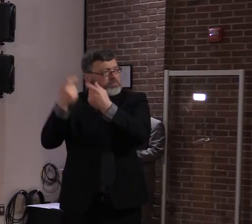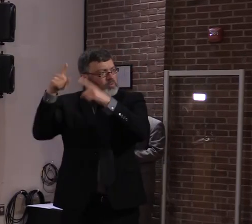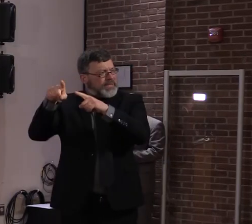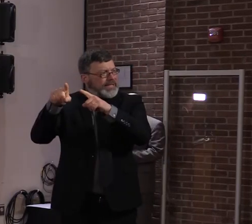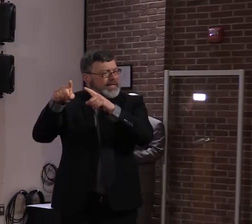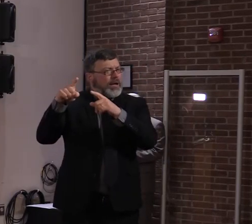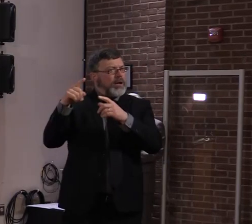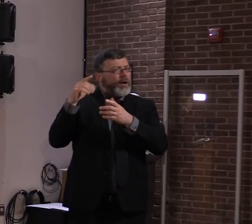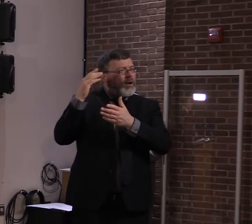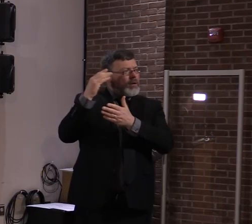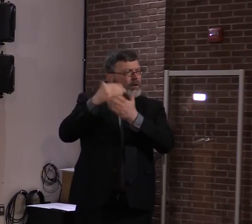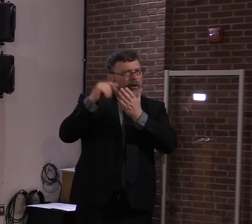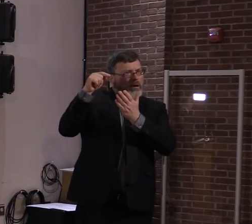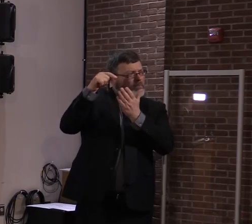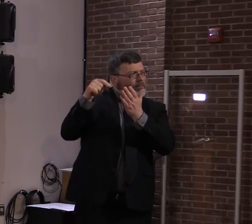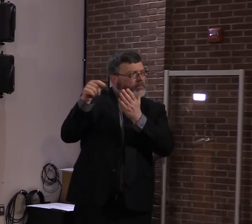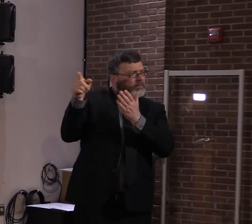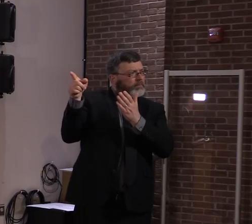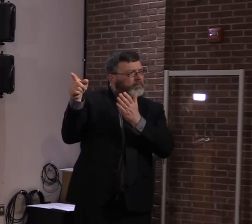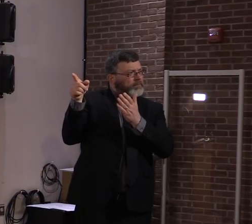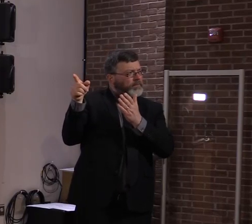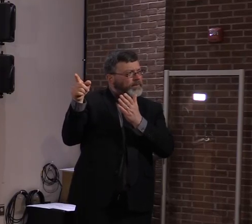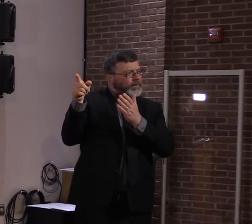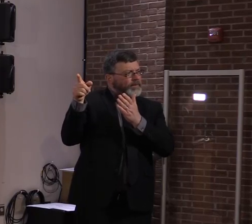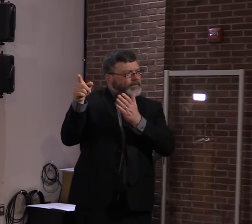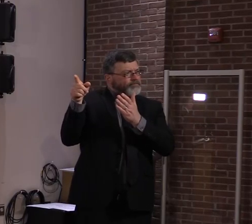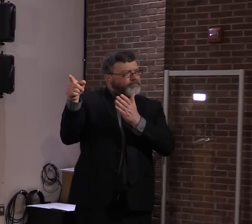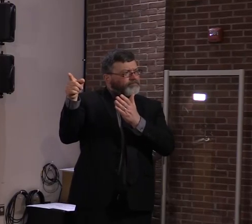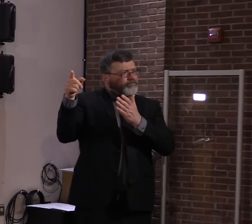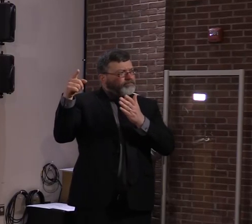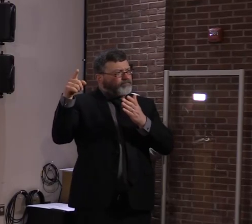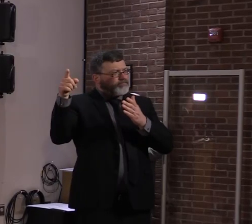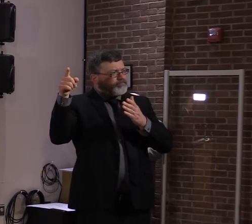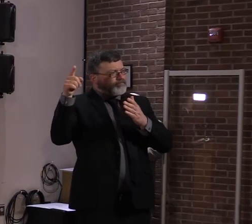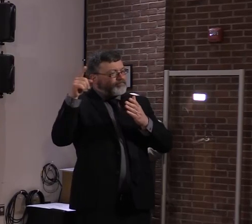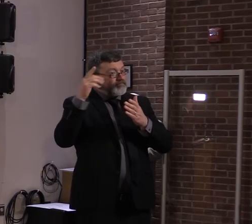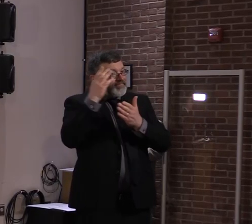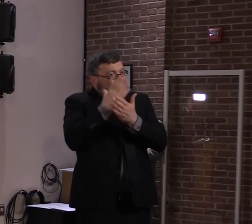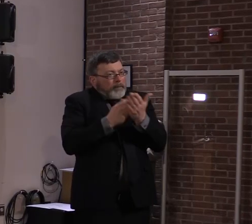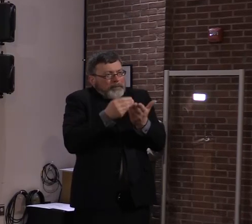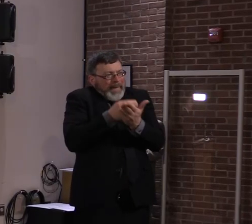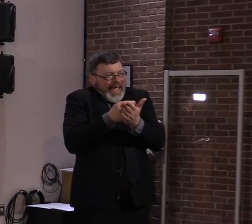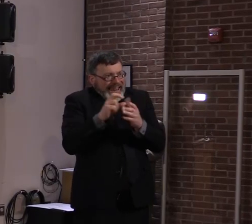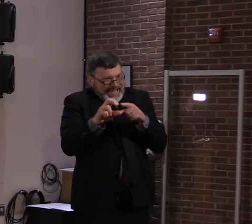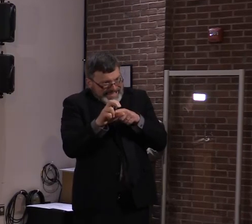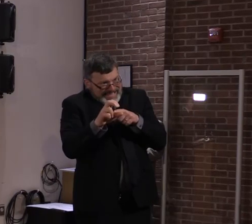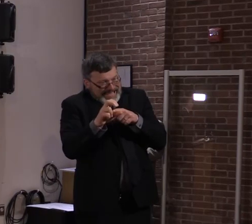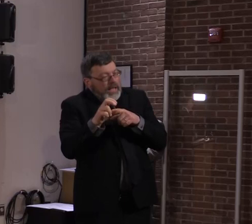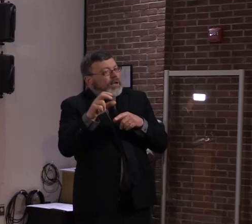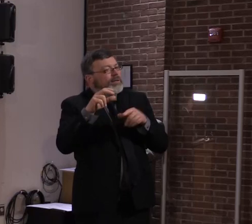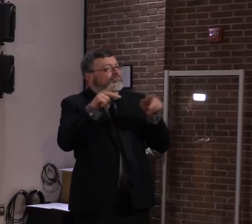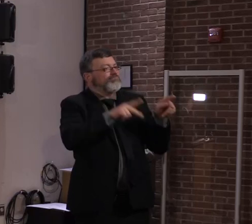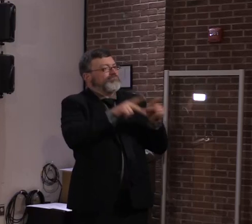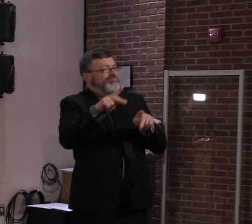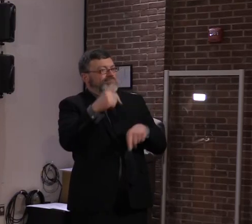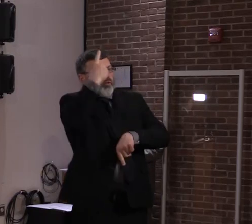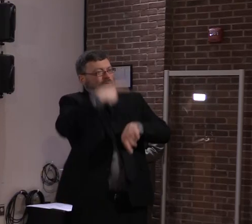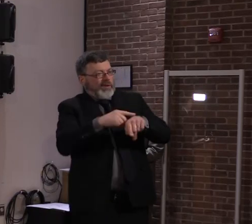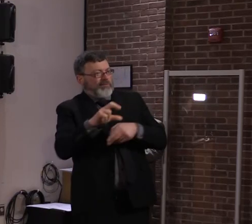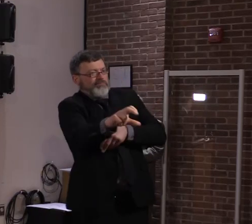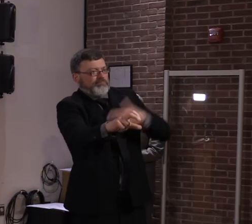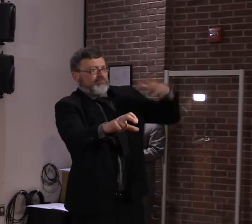a lot of it, for programmatic needs, for one-time budgetary expenses. And at a time when we